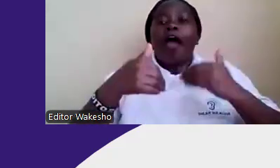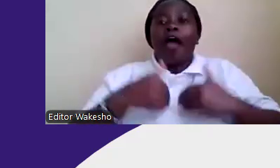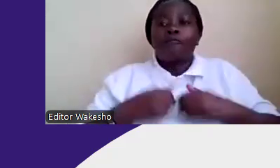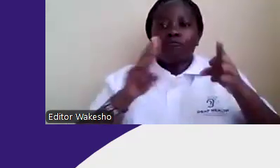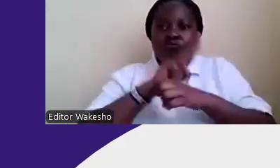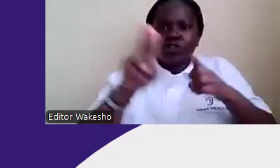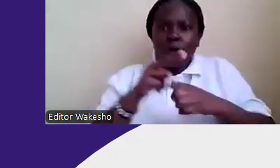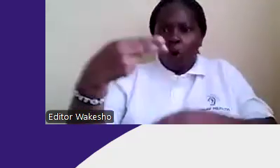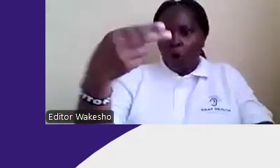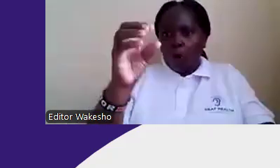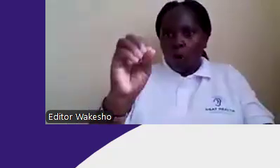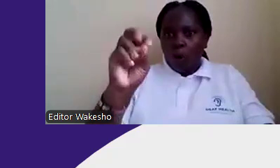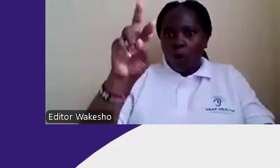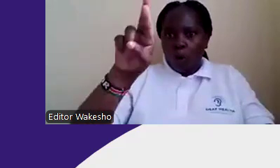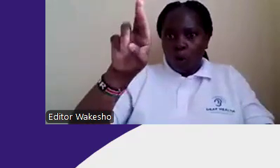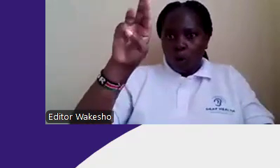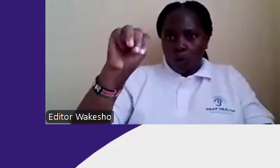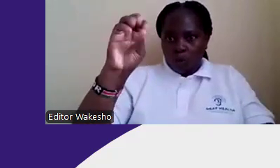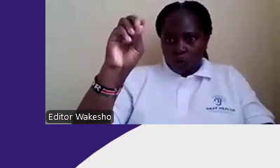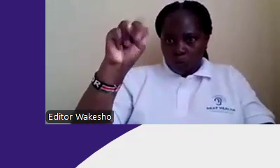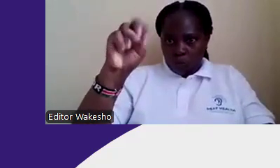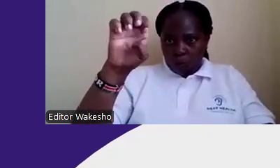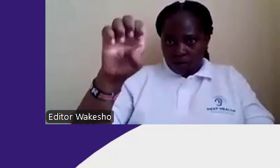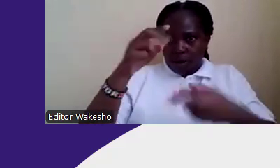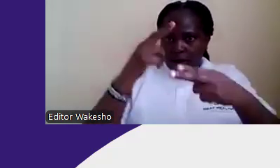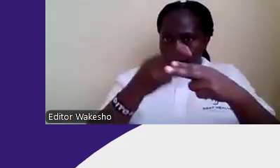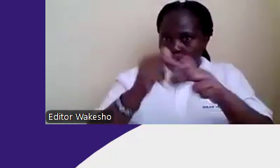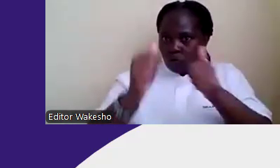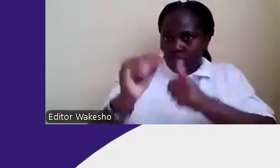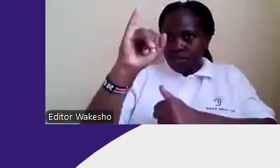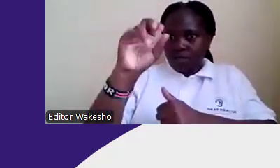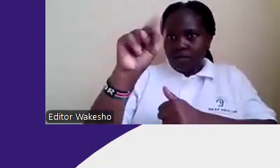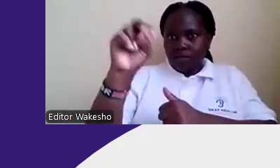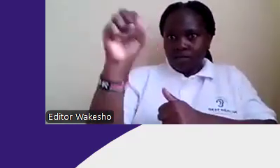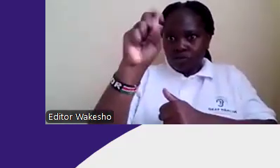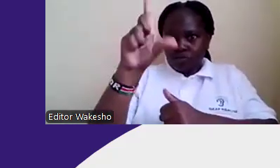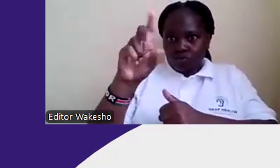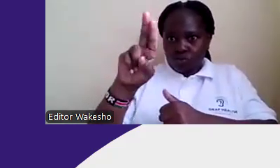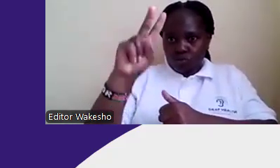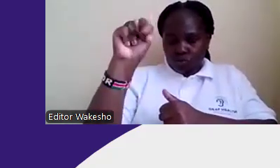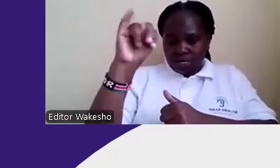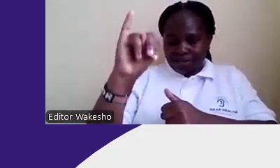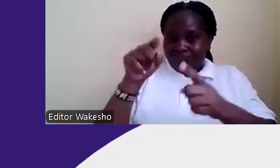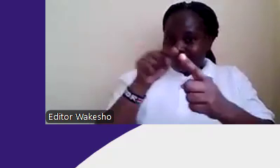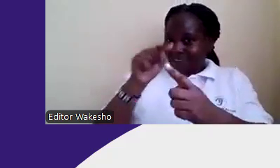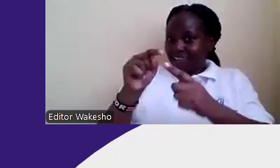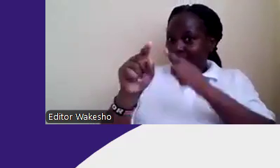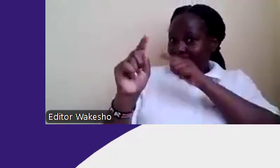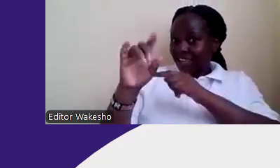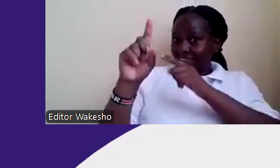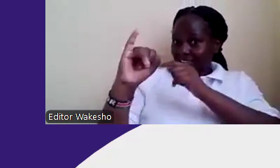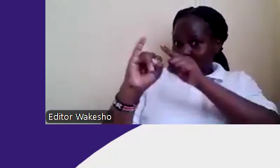called insulin. So insulin, it's a hormone that allows glucose to enter the body cells from the bloodstream. So